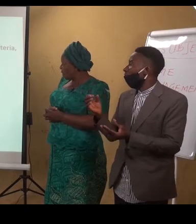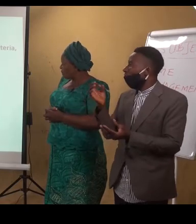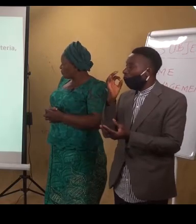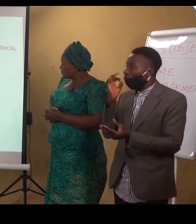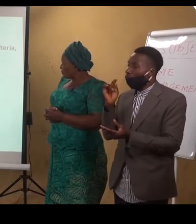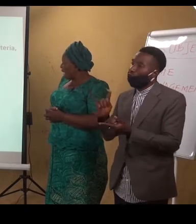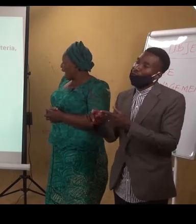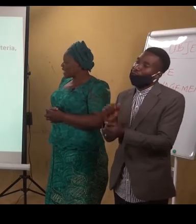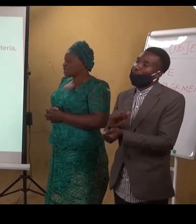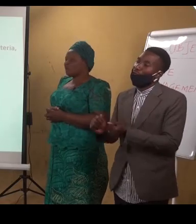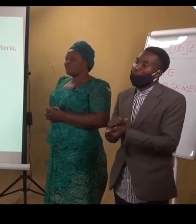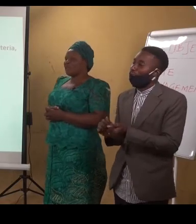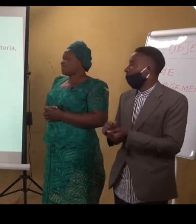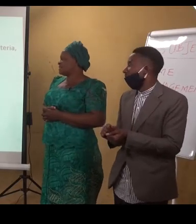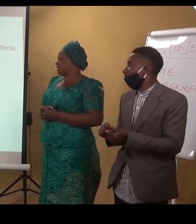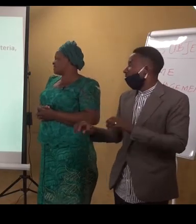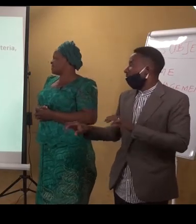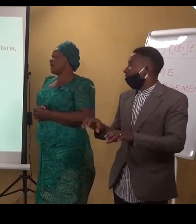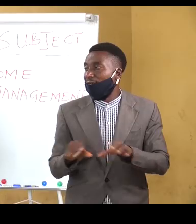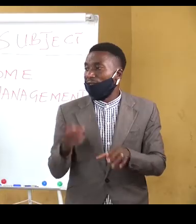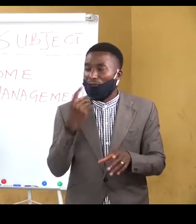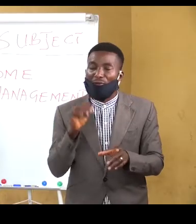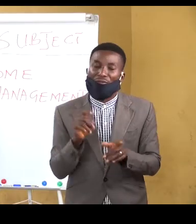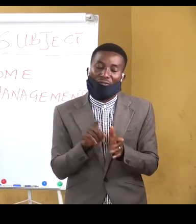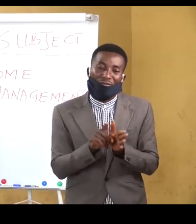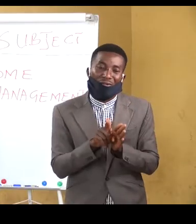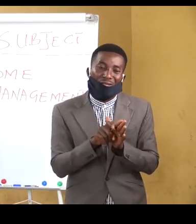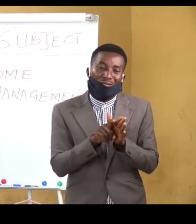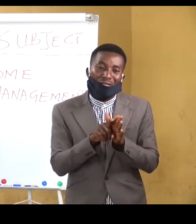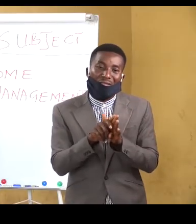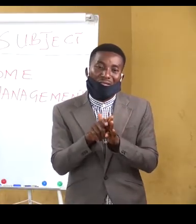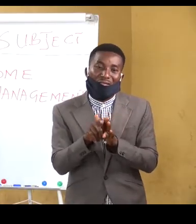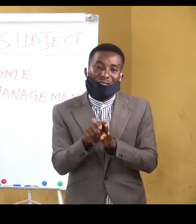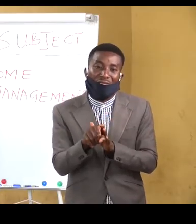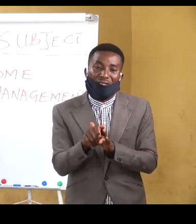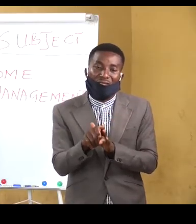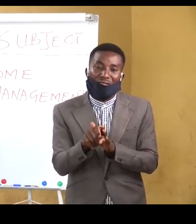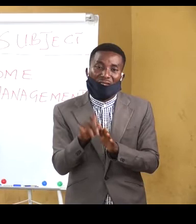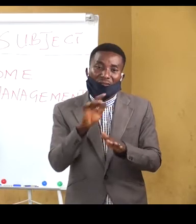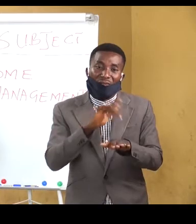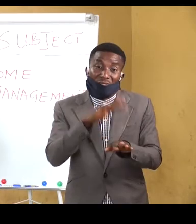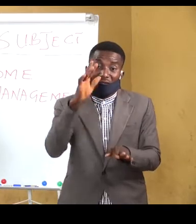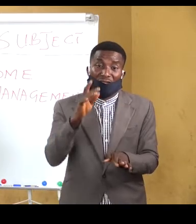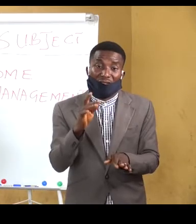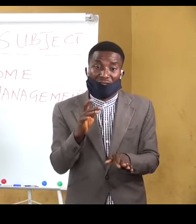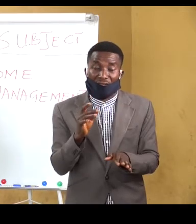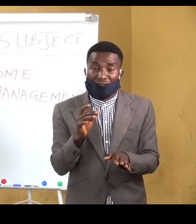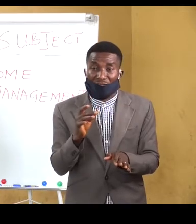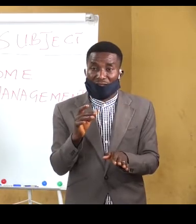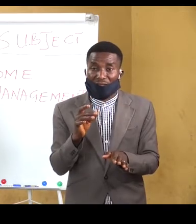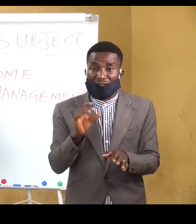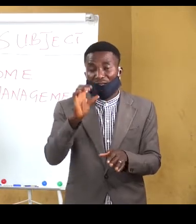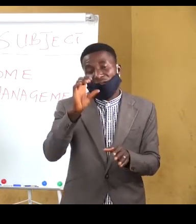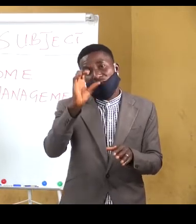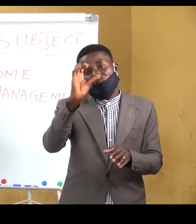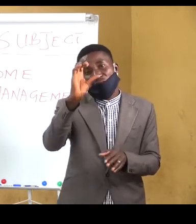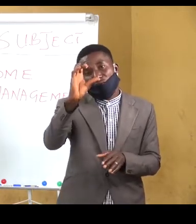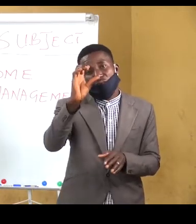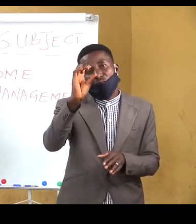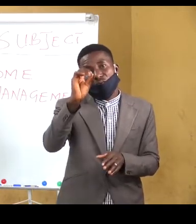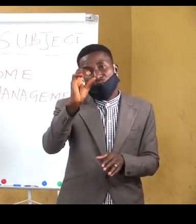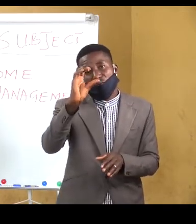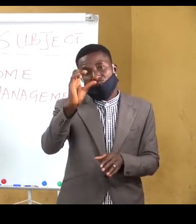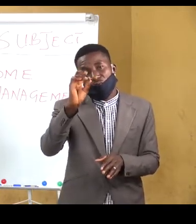to spoil. Action of insects and rodents. Insects like housefly, like cockroaches, they